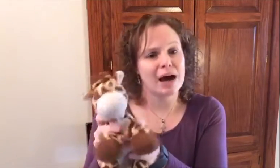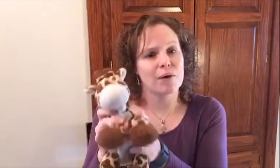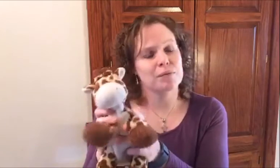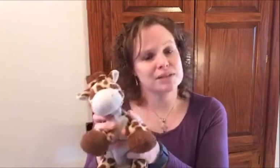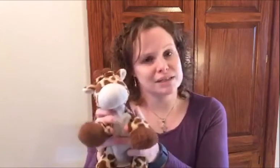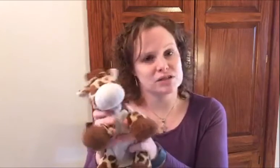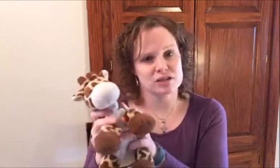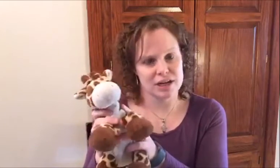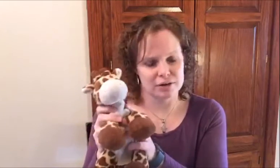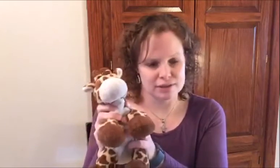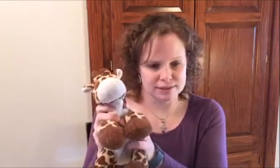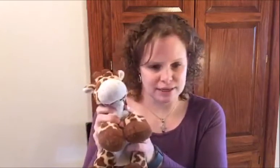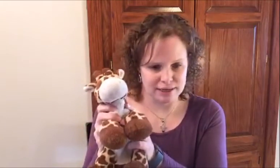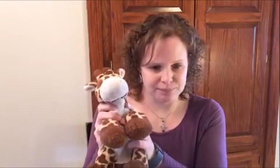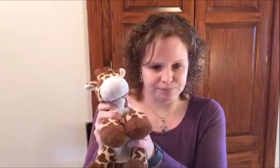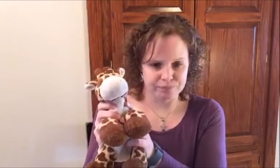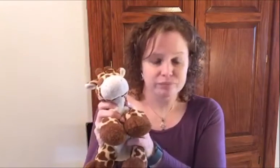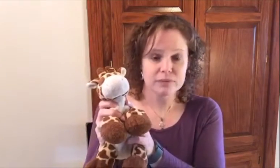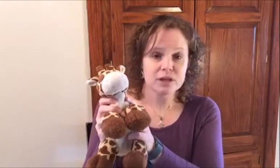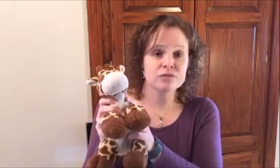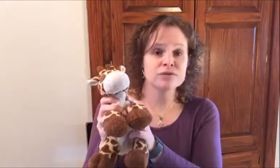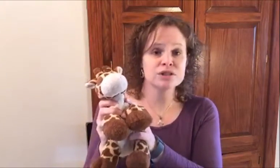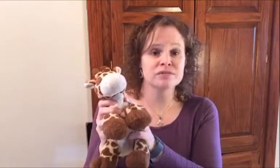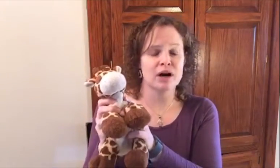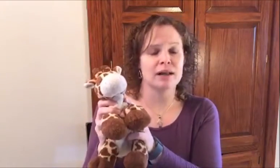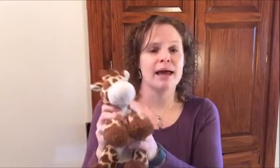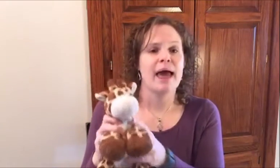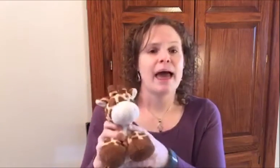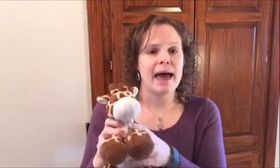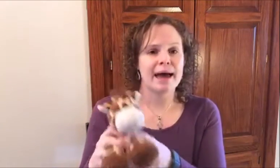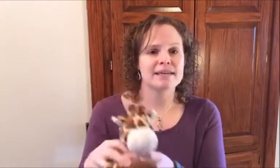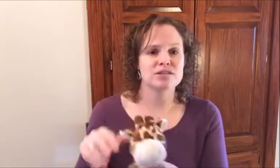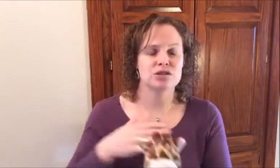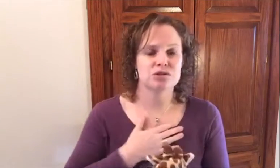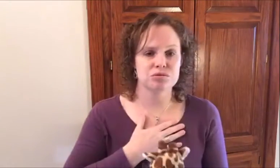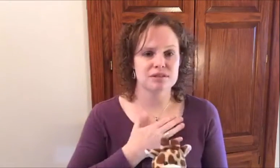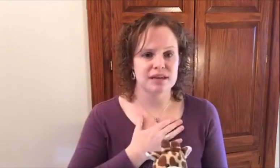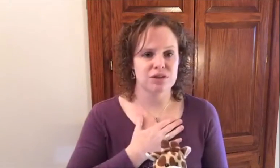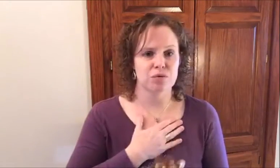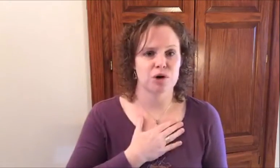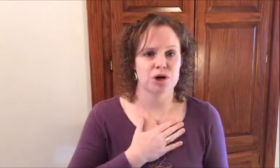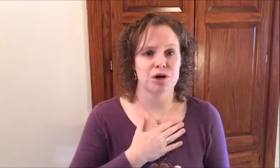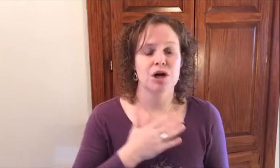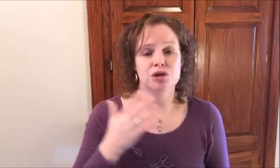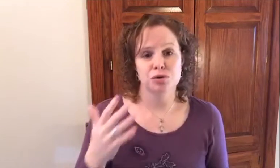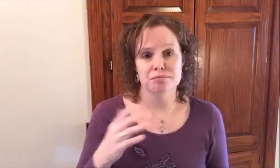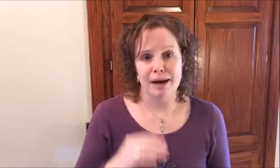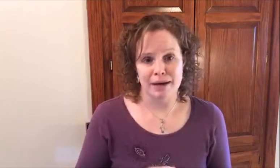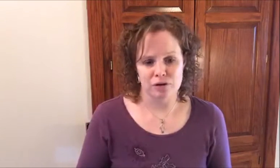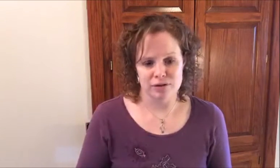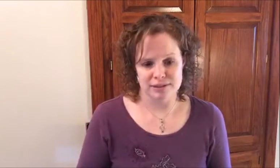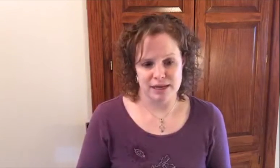how I would teach a child a sign. First of all, as you say the word, you model the